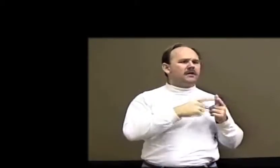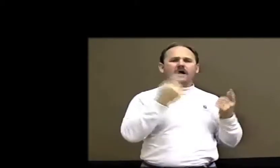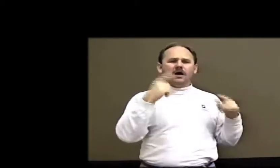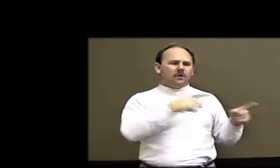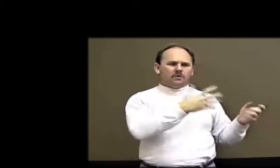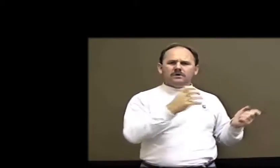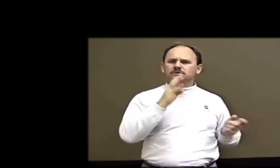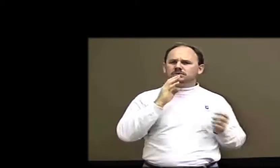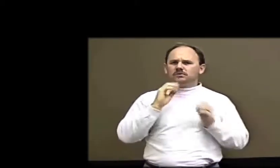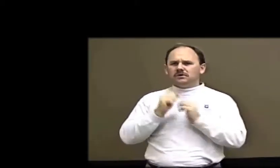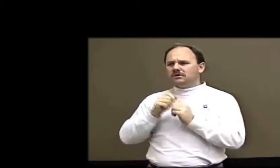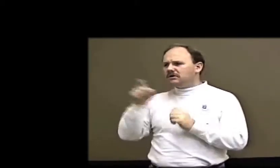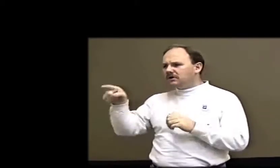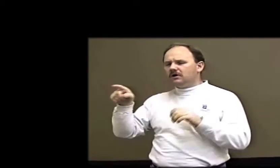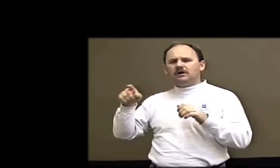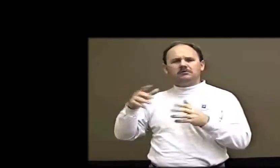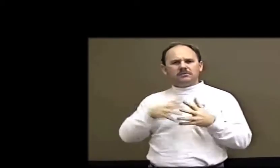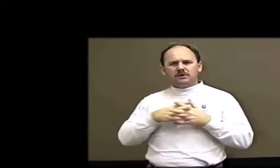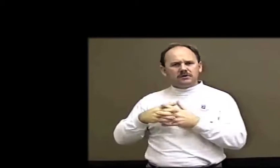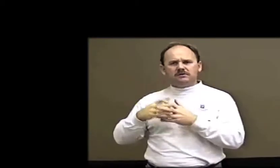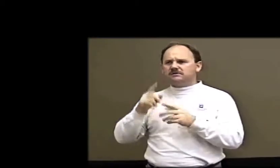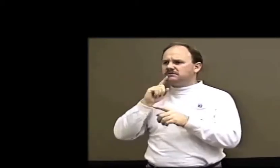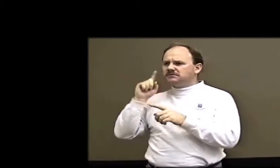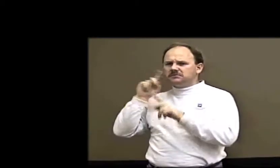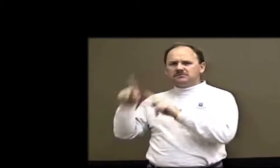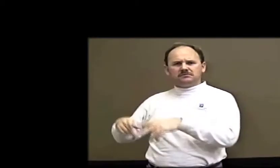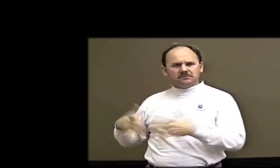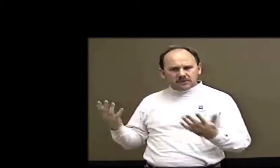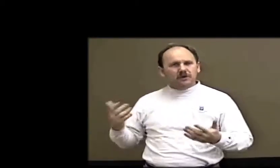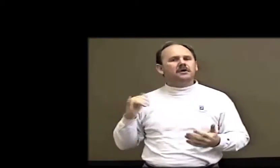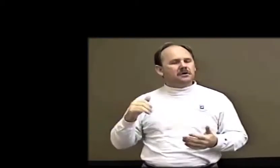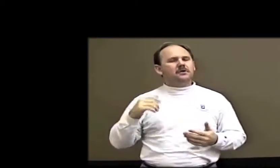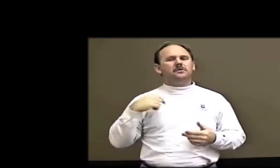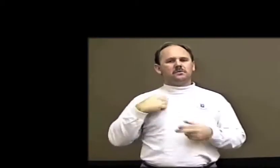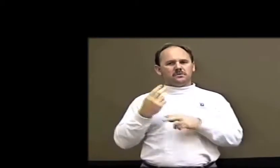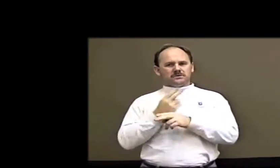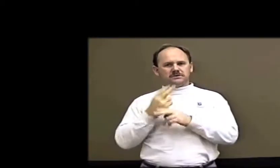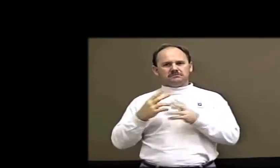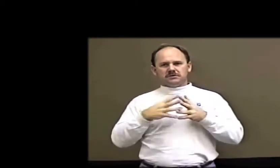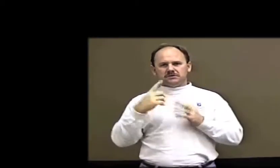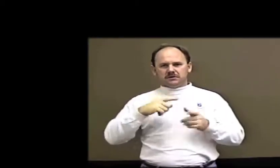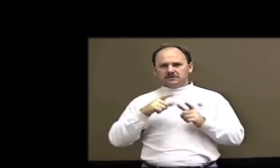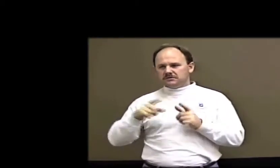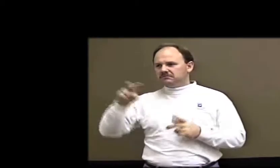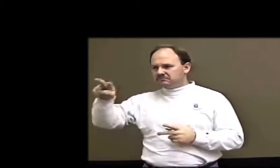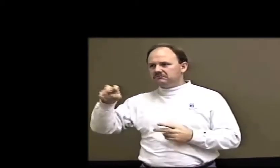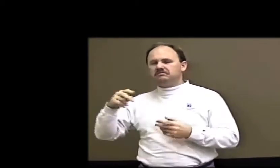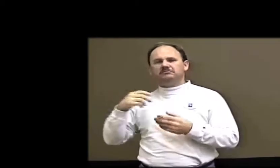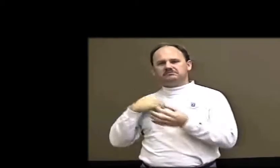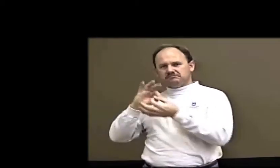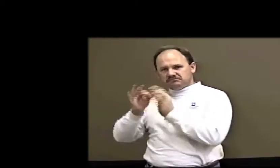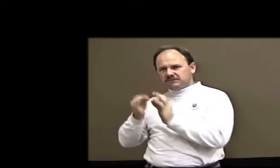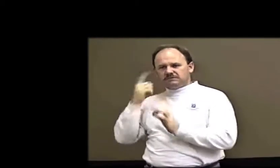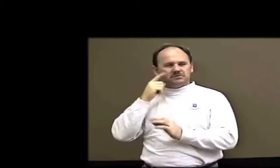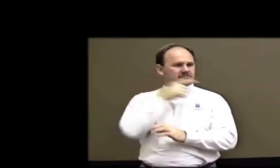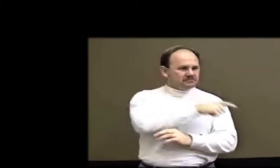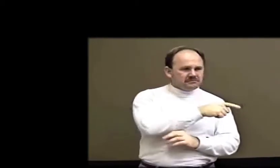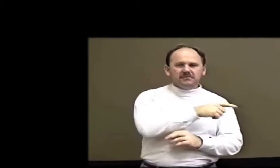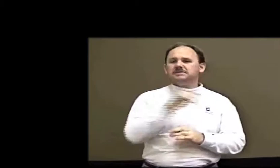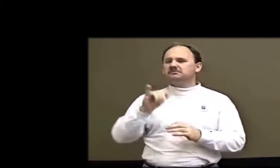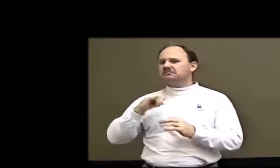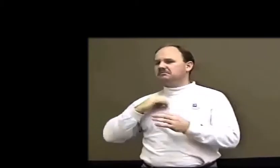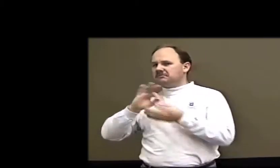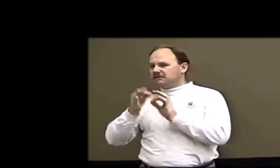to explain things and interpret what the American deaf people are signing. I will interpret from ASL to Auslan